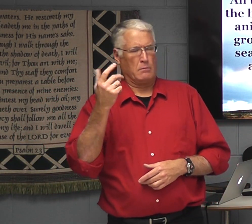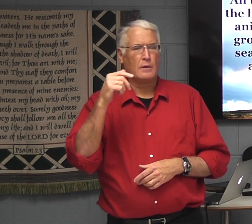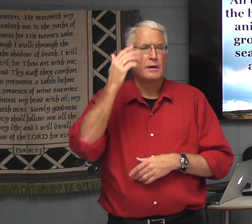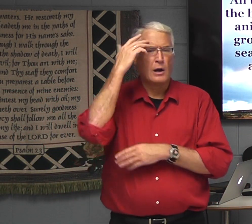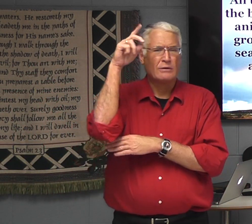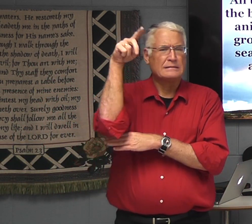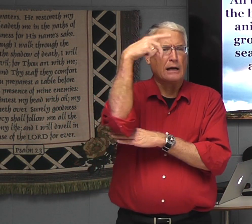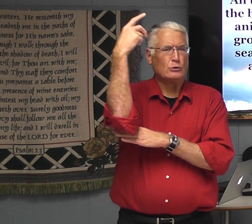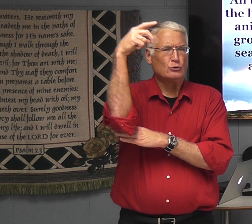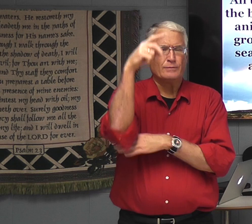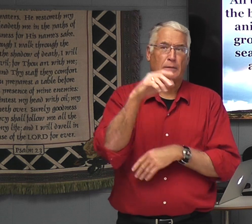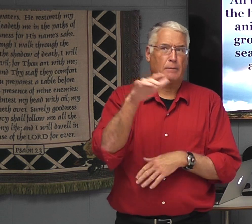And people often wonder,